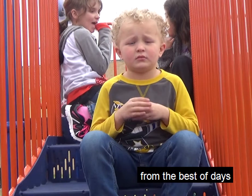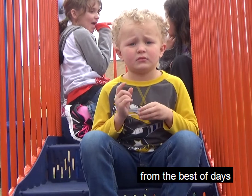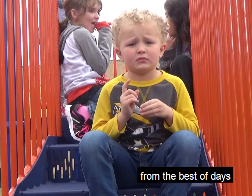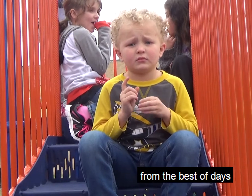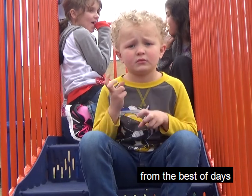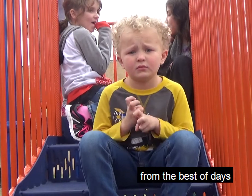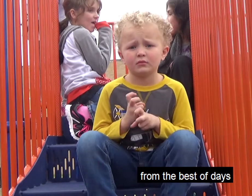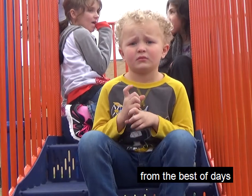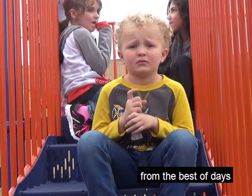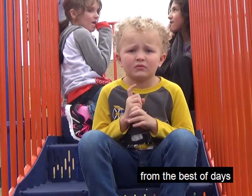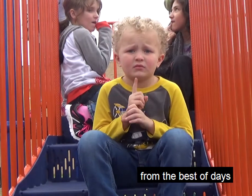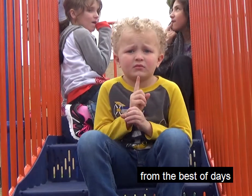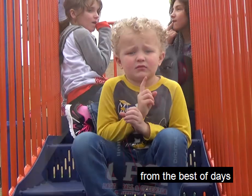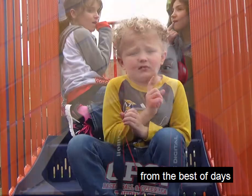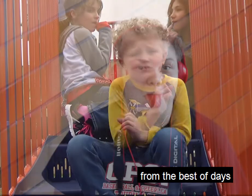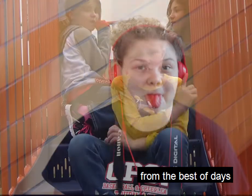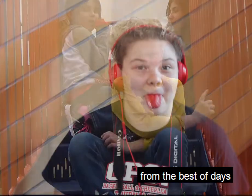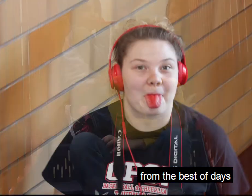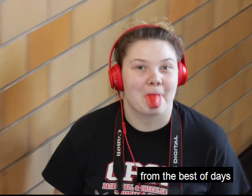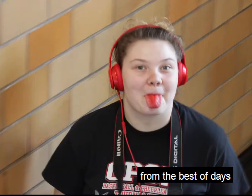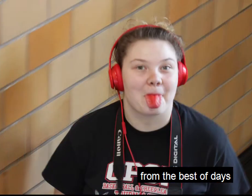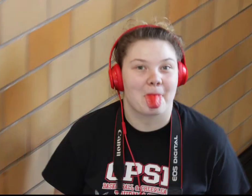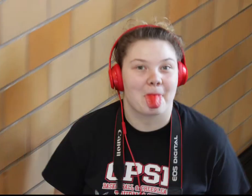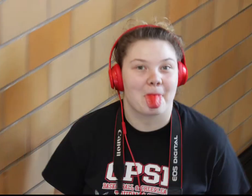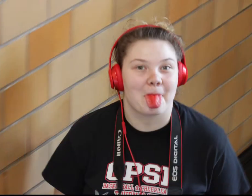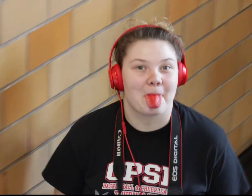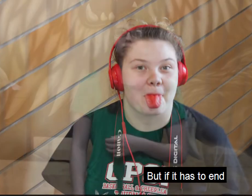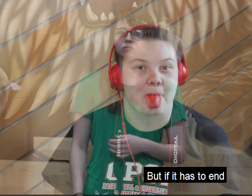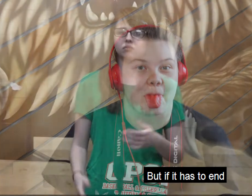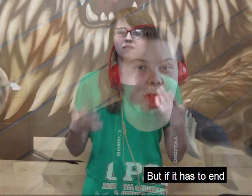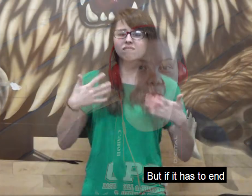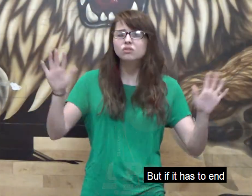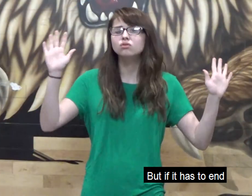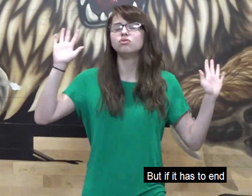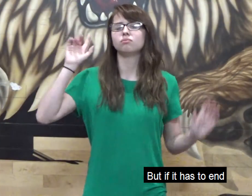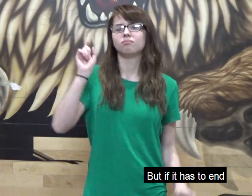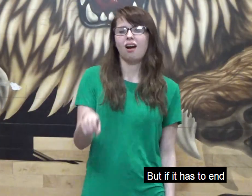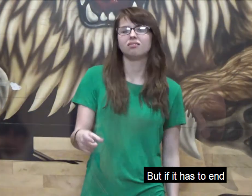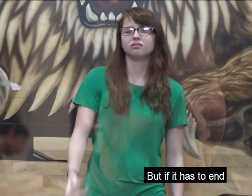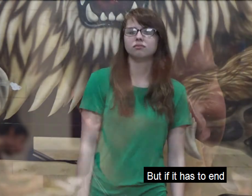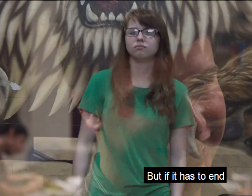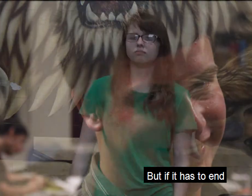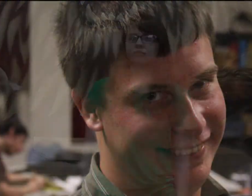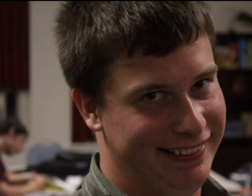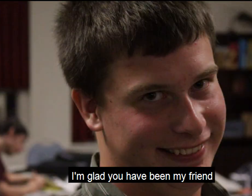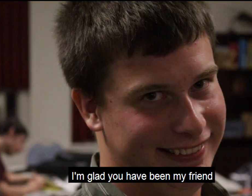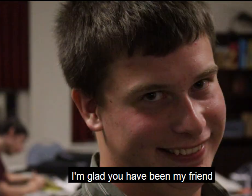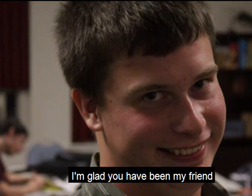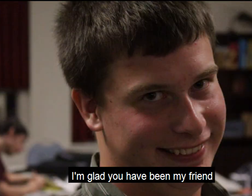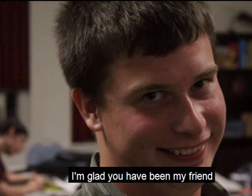best of days But if it has to end I'm glad you have